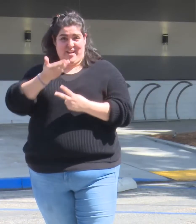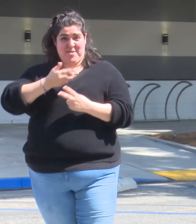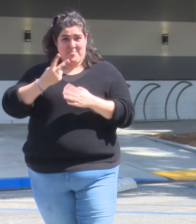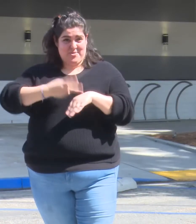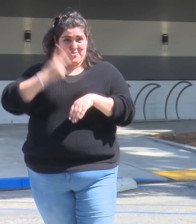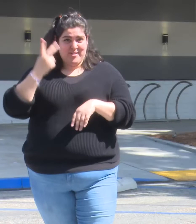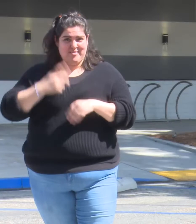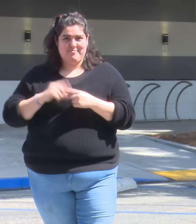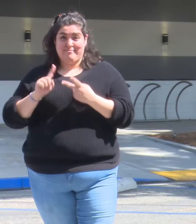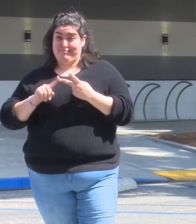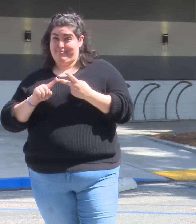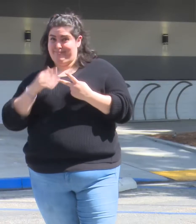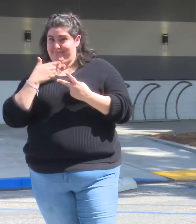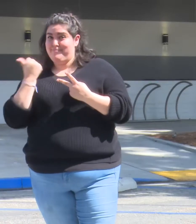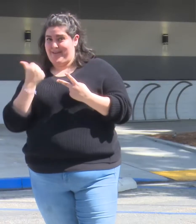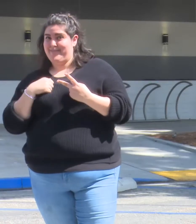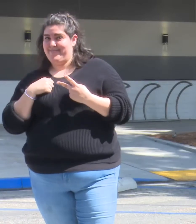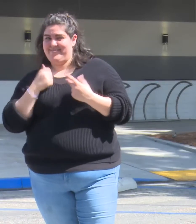second was much better.